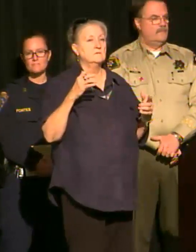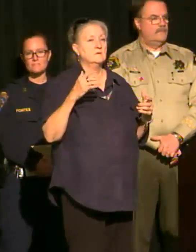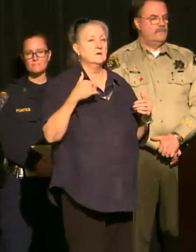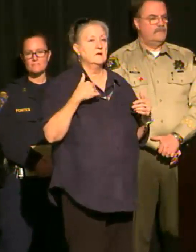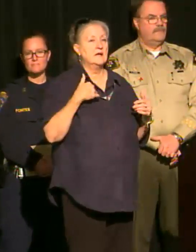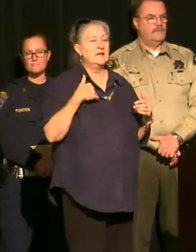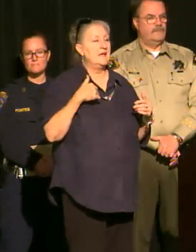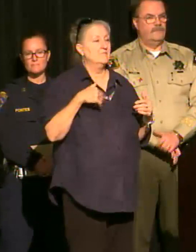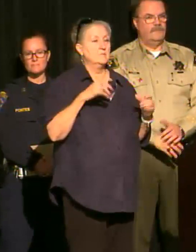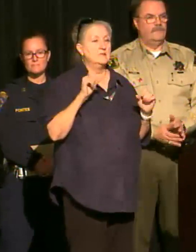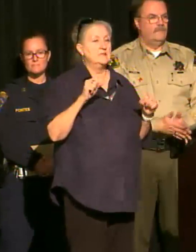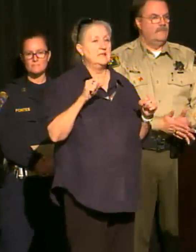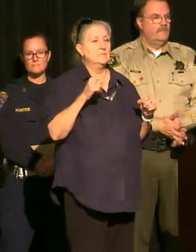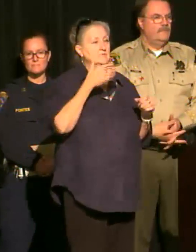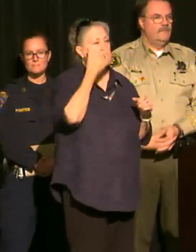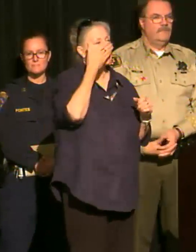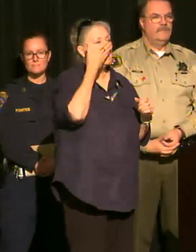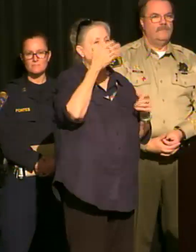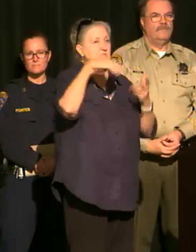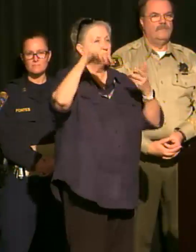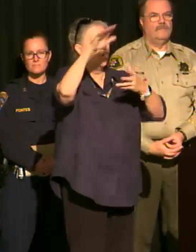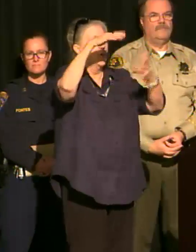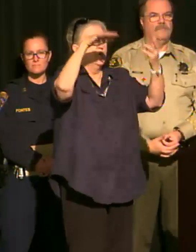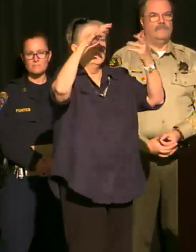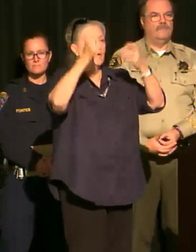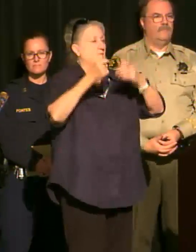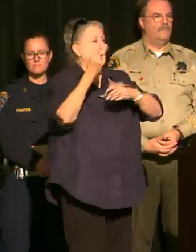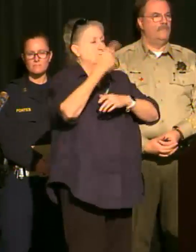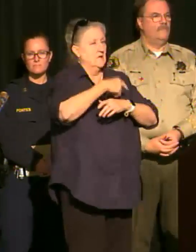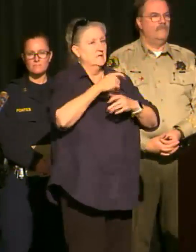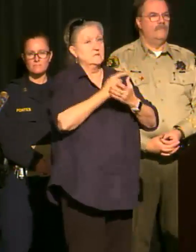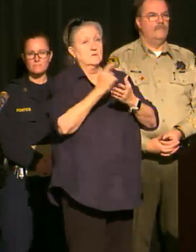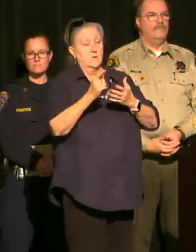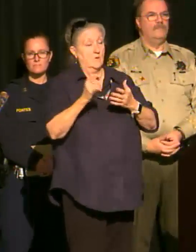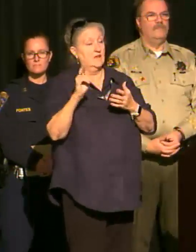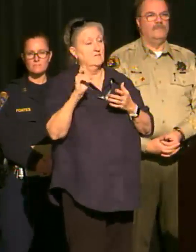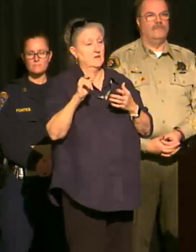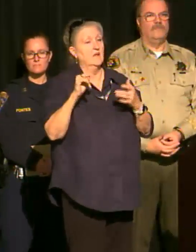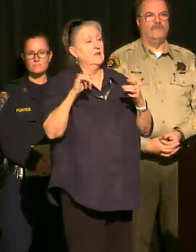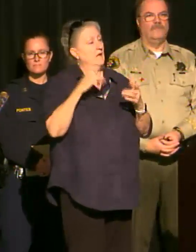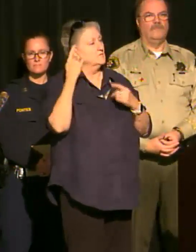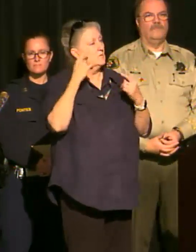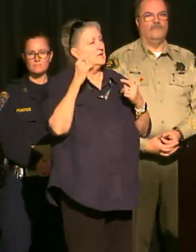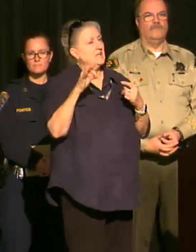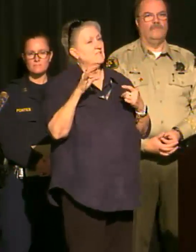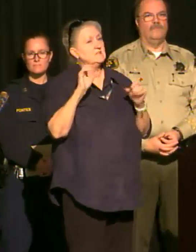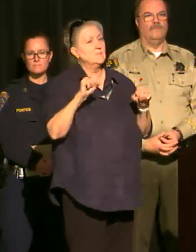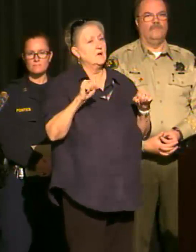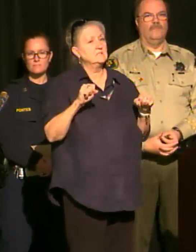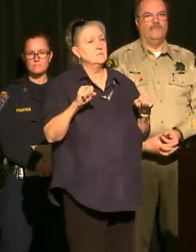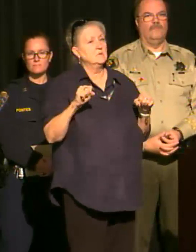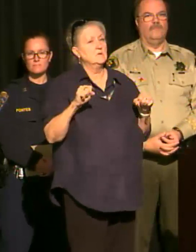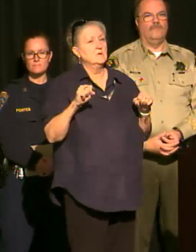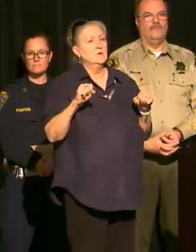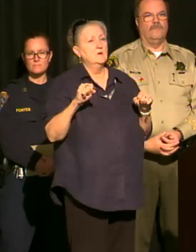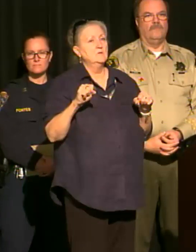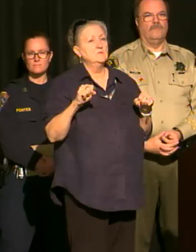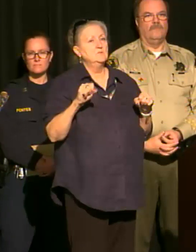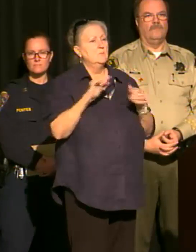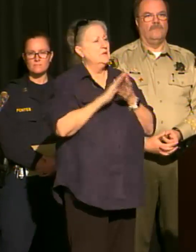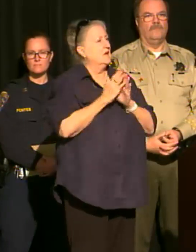I haven't been able to smell smoke for like a few days or a week even, and I was wondering if it's possible to become